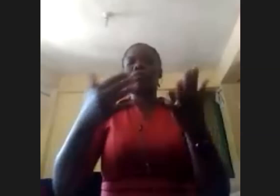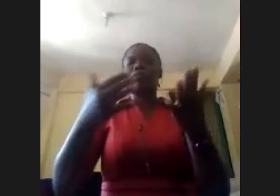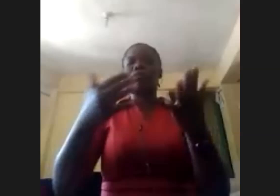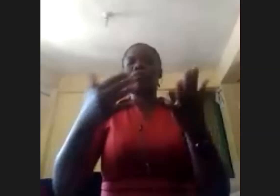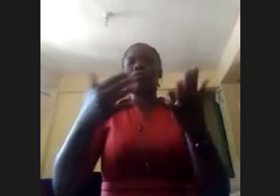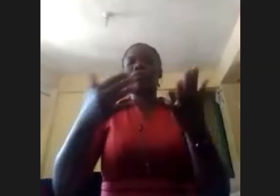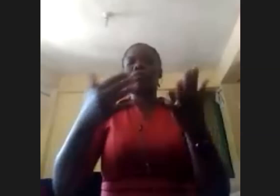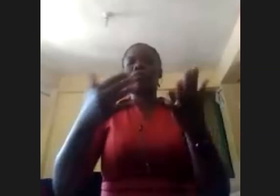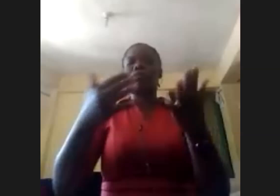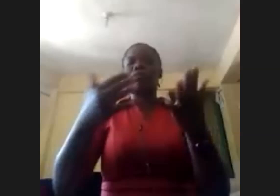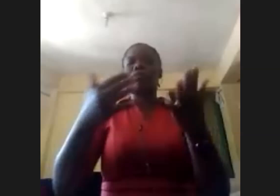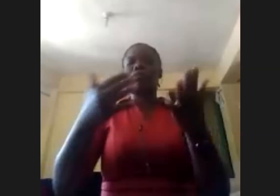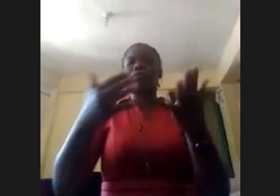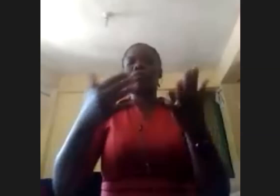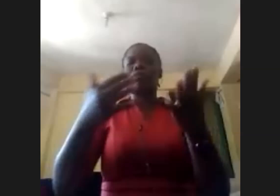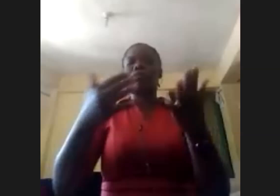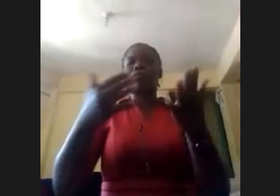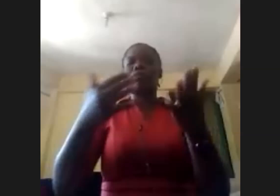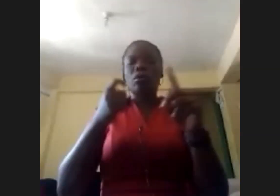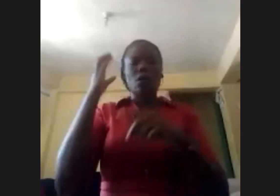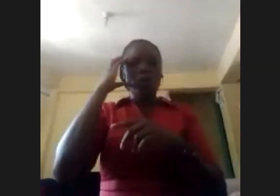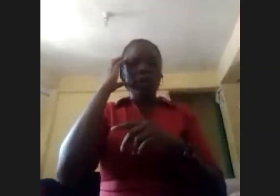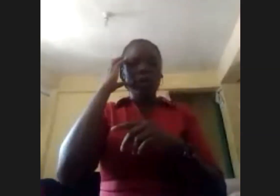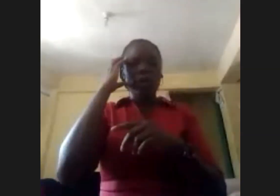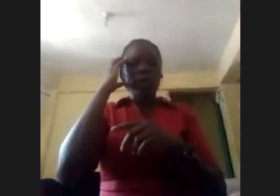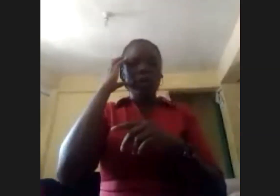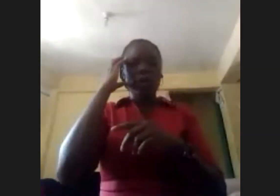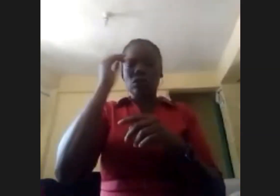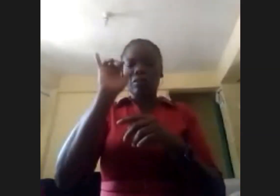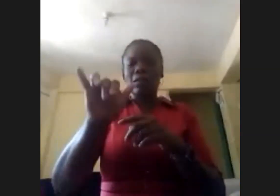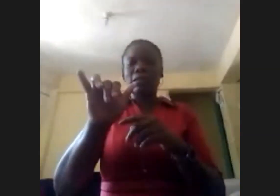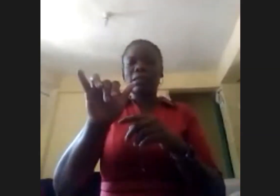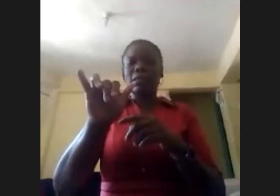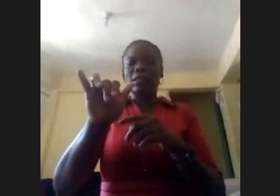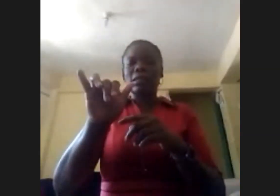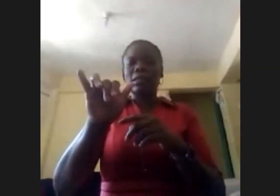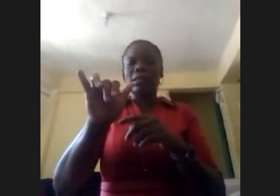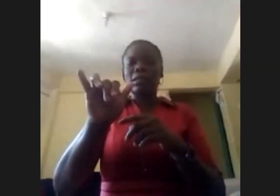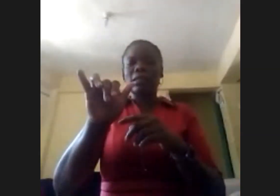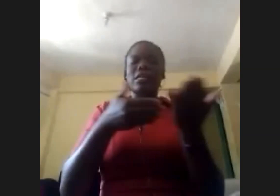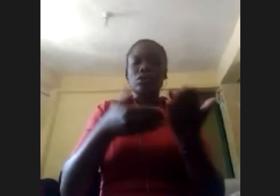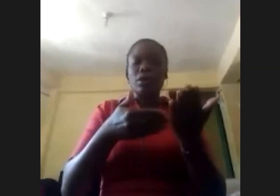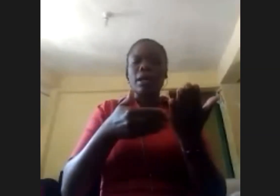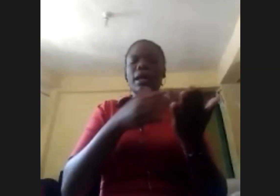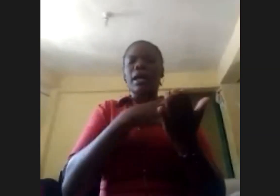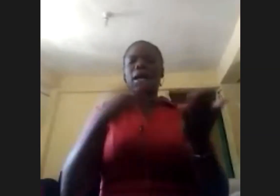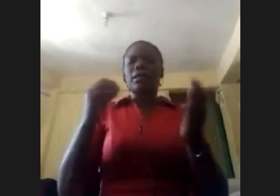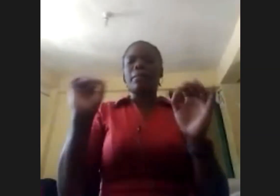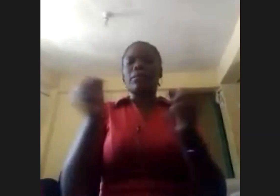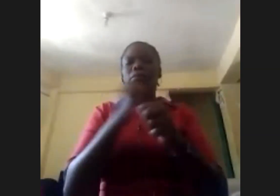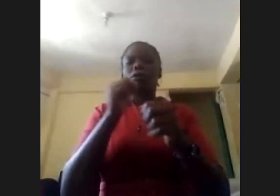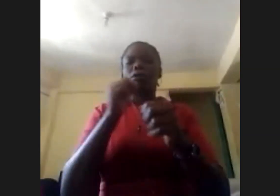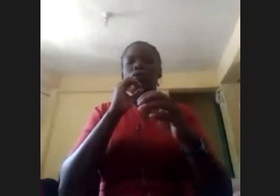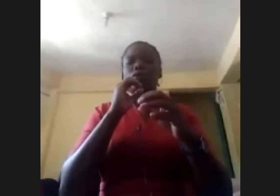you'll find those substance use disorder, I mean the addiction, and you're not able to complete